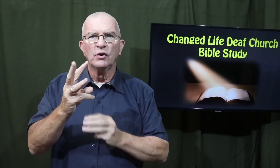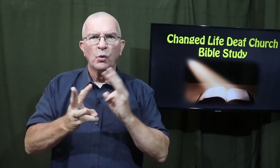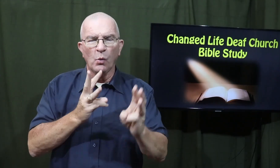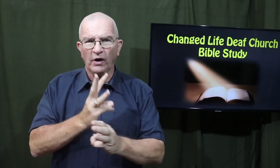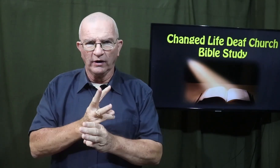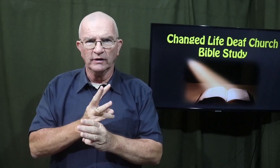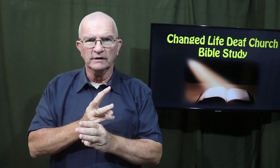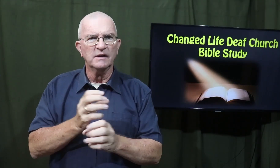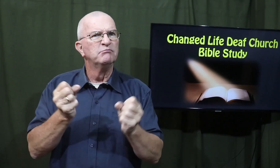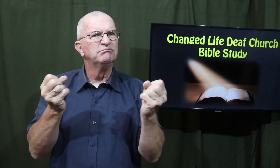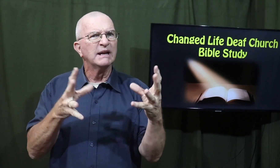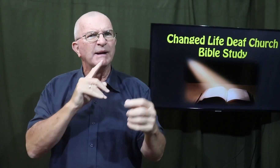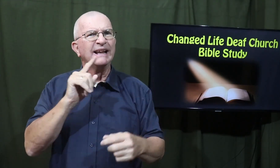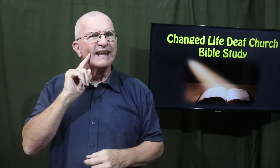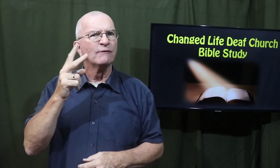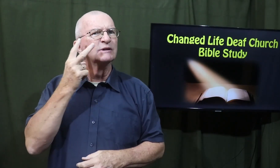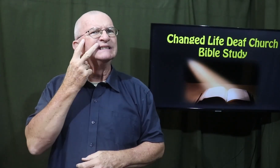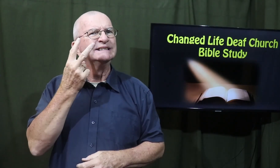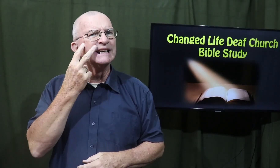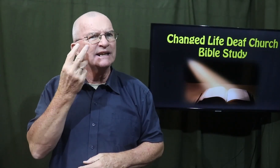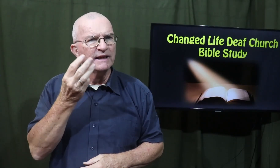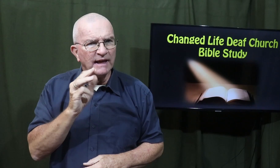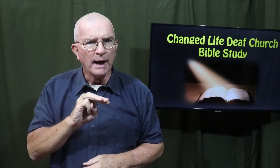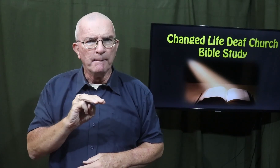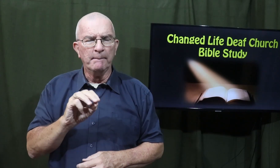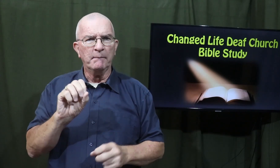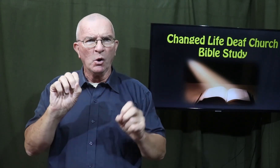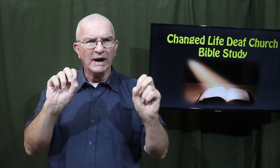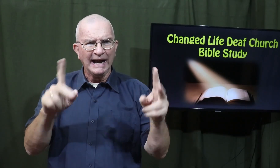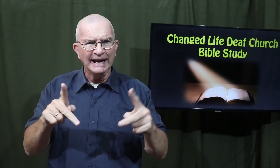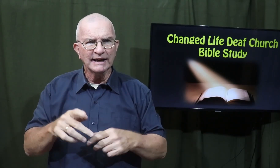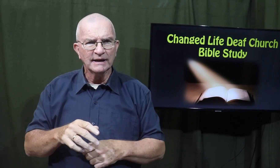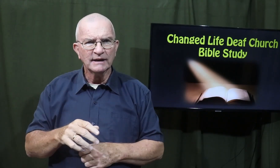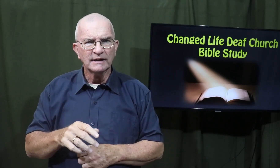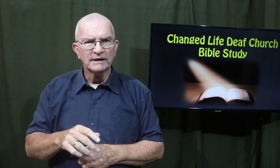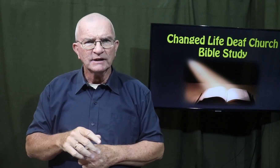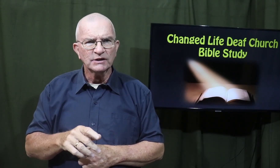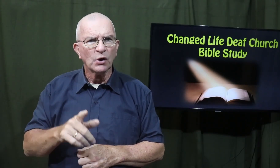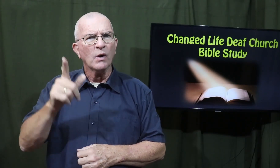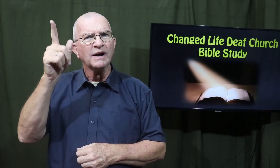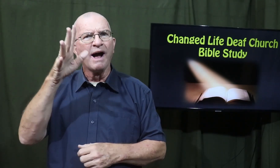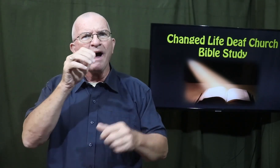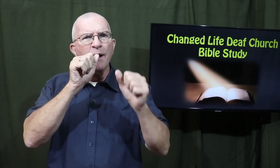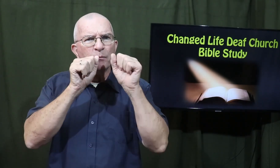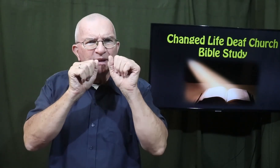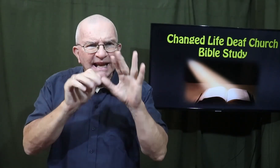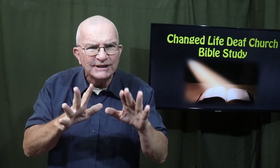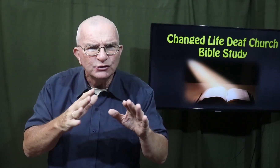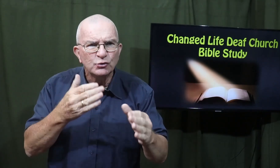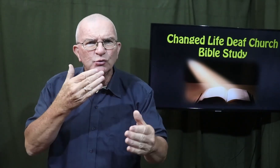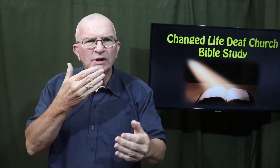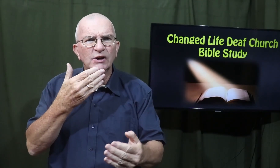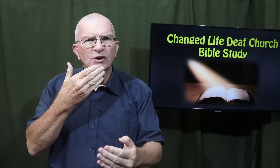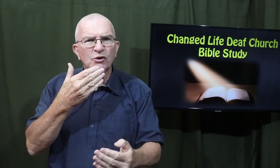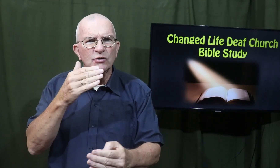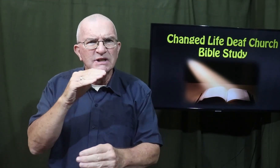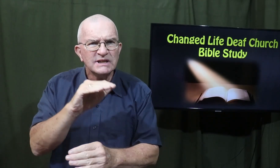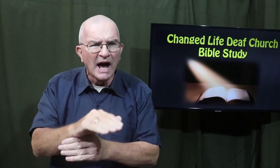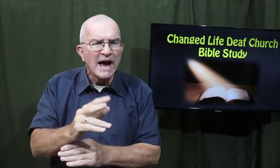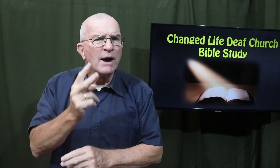to all over the world, so that many deaf will see the videos. Okay? God bless you and